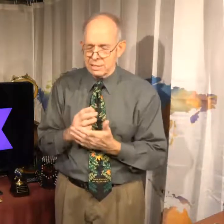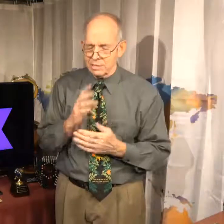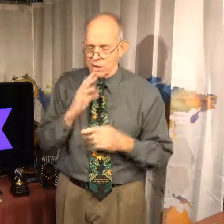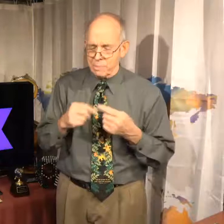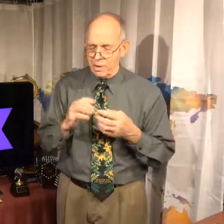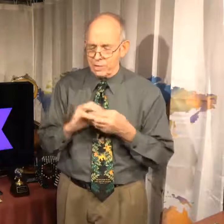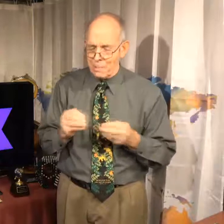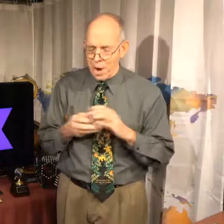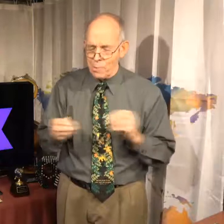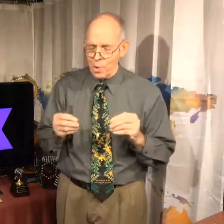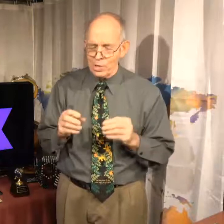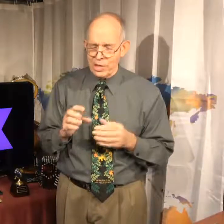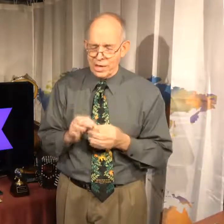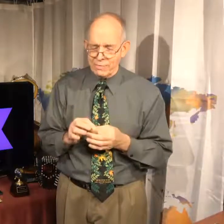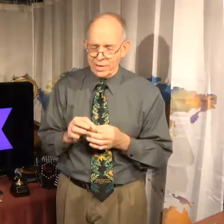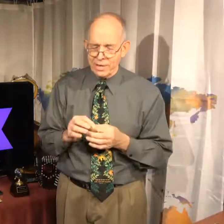talk about the Bible and the